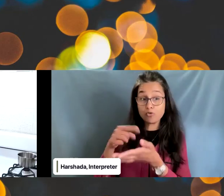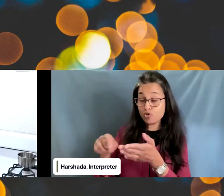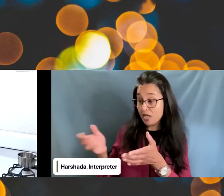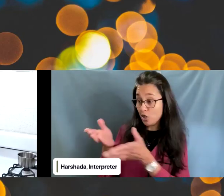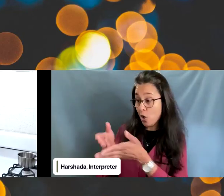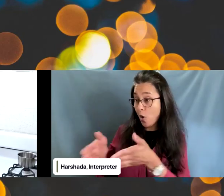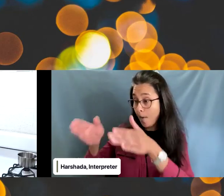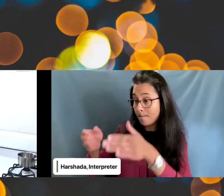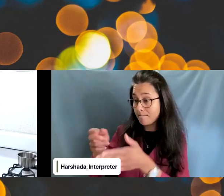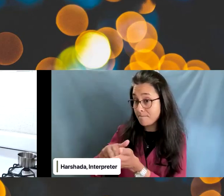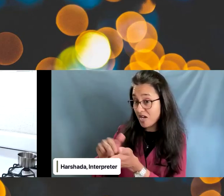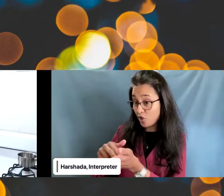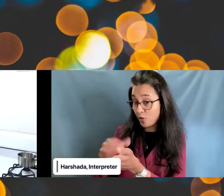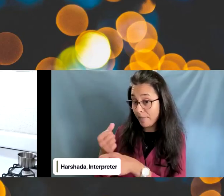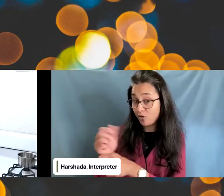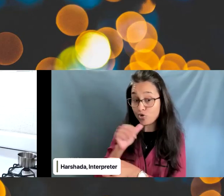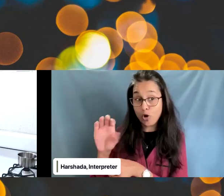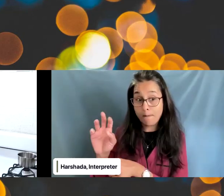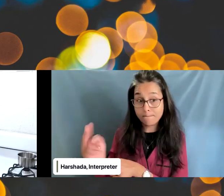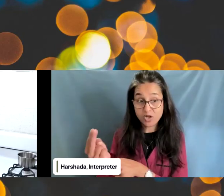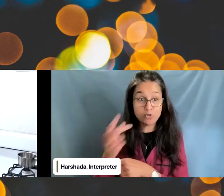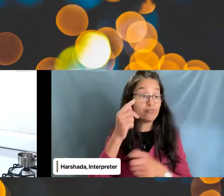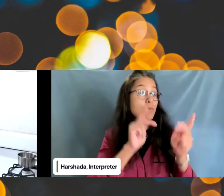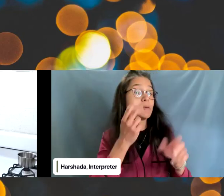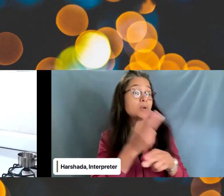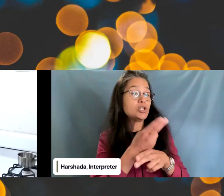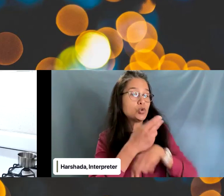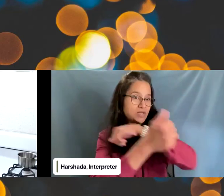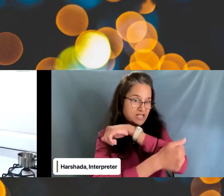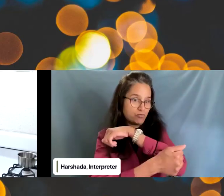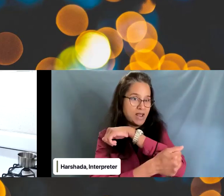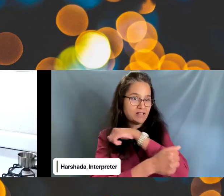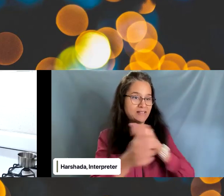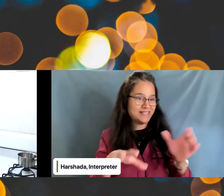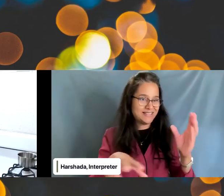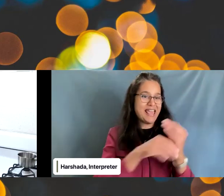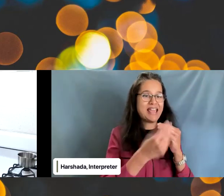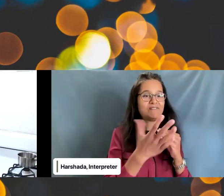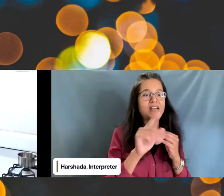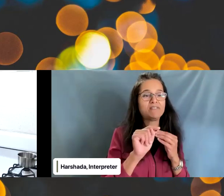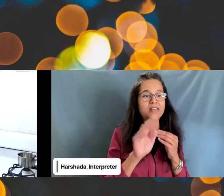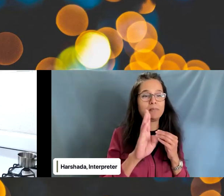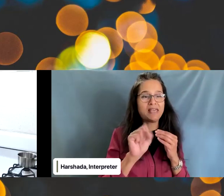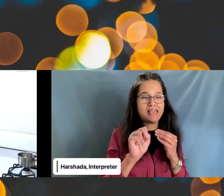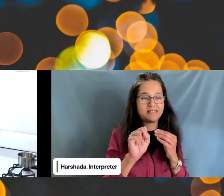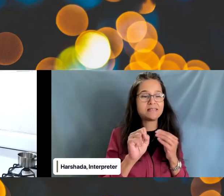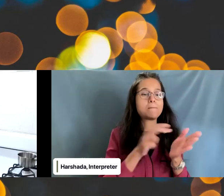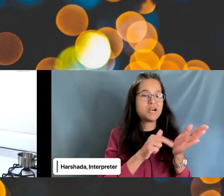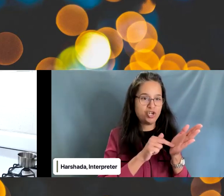of you using the graham crackers, you're going to add your 5 tablespoons of butter to your graham crackers and then kind of just mix that up. Careful, it's going to be